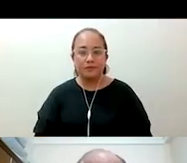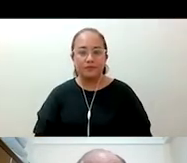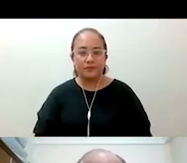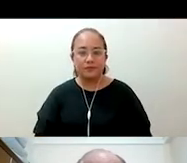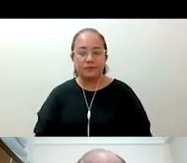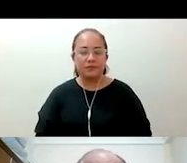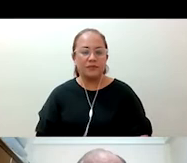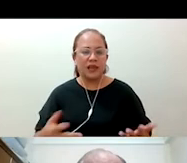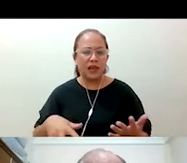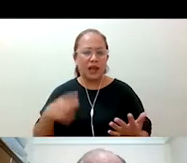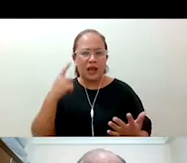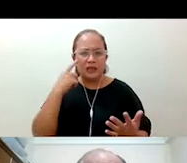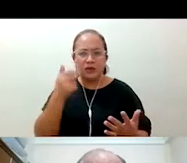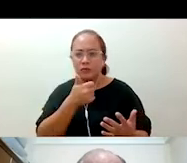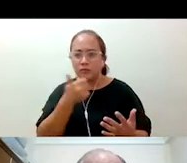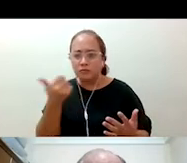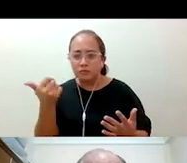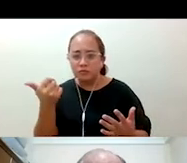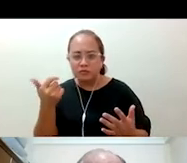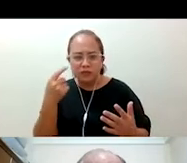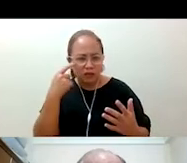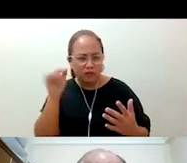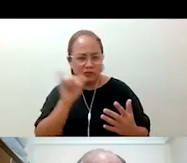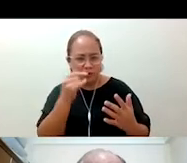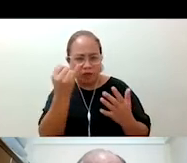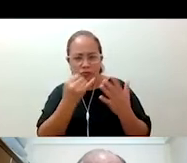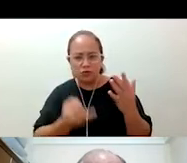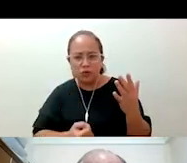So I think with other drawings.